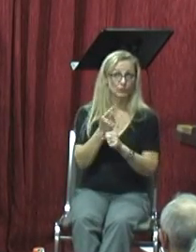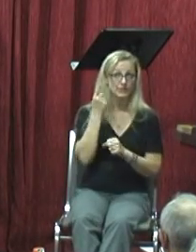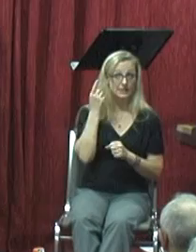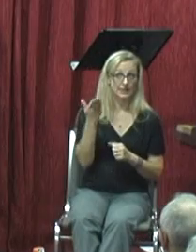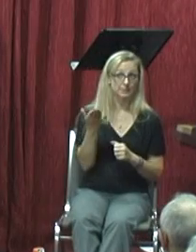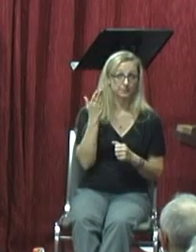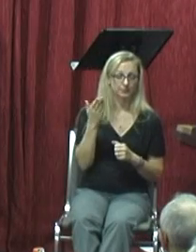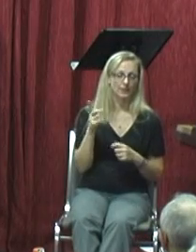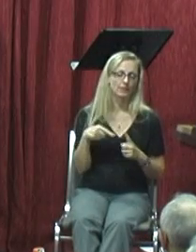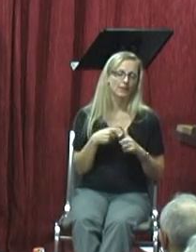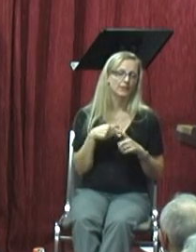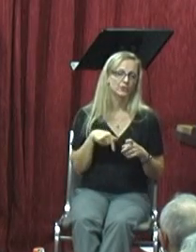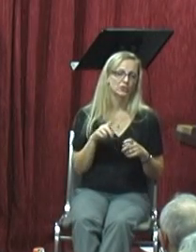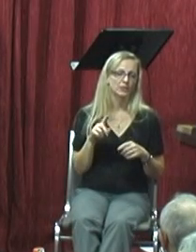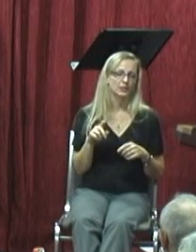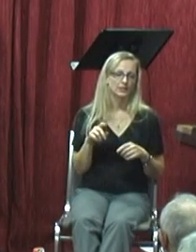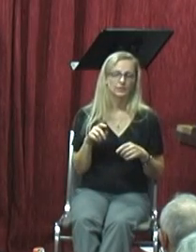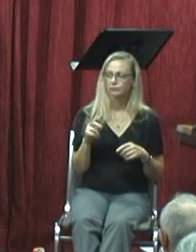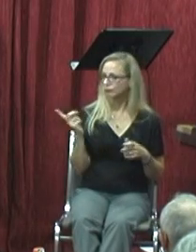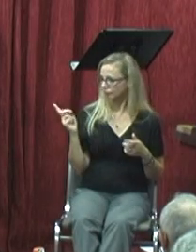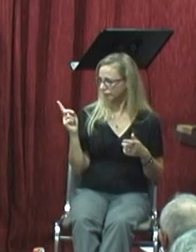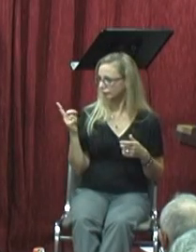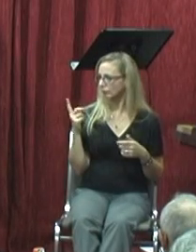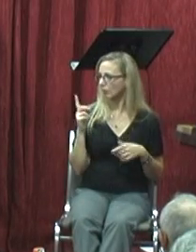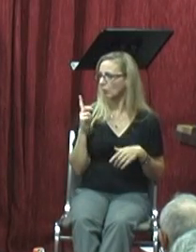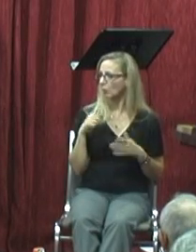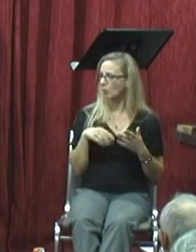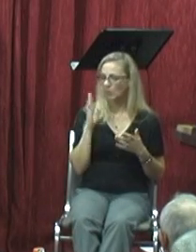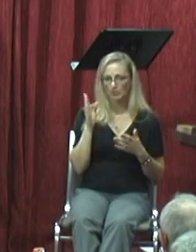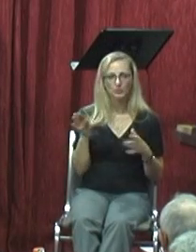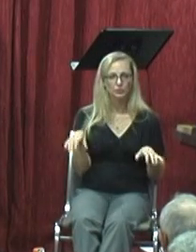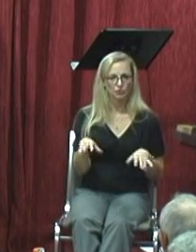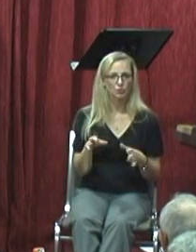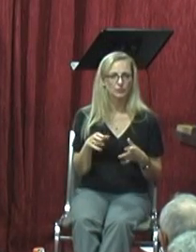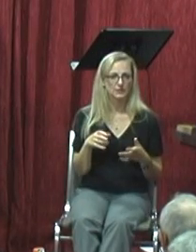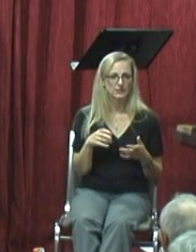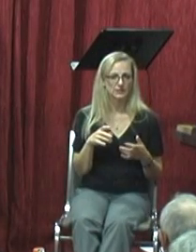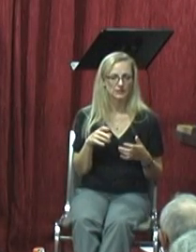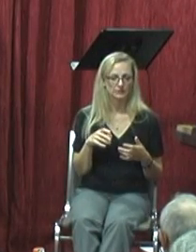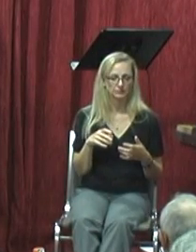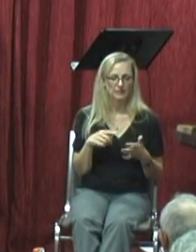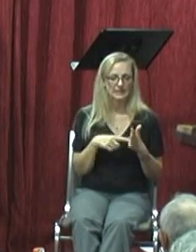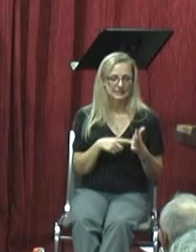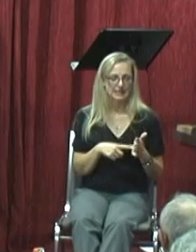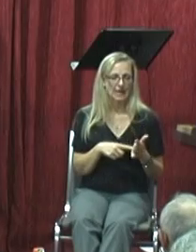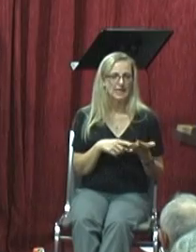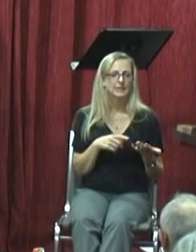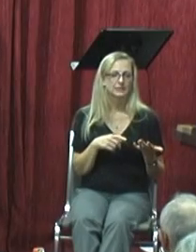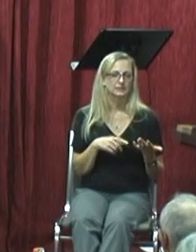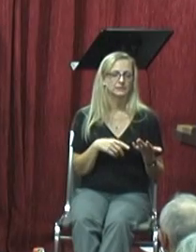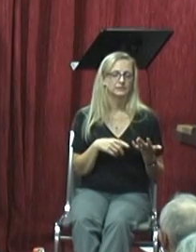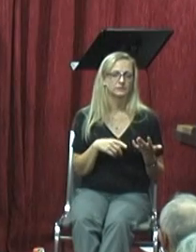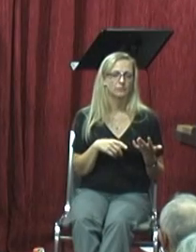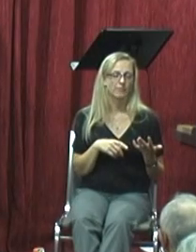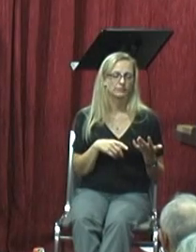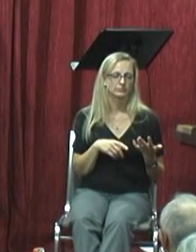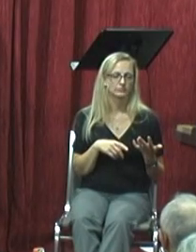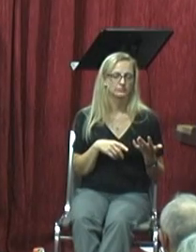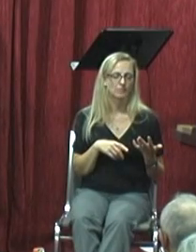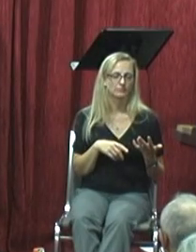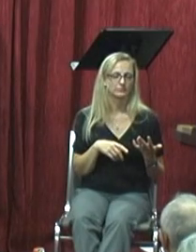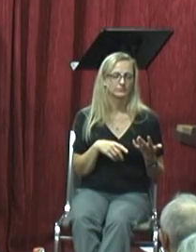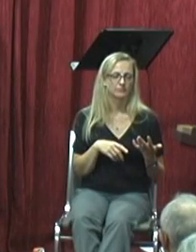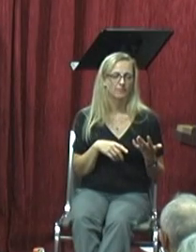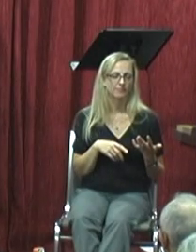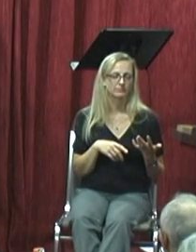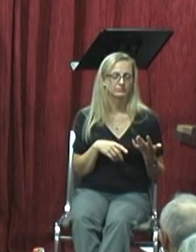Kohen. And remember, the Aaronic Kohanim were also anointed with oil, and